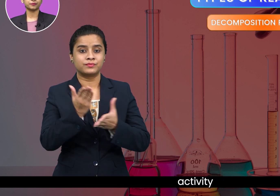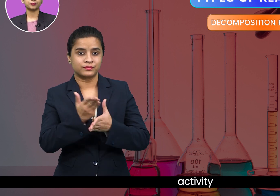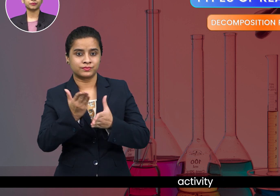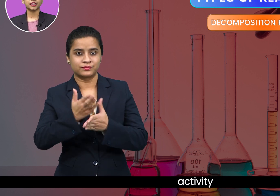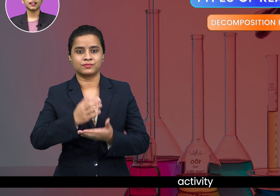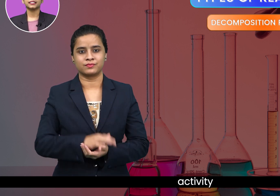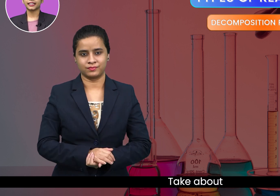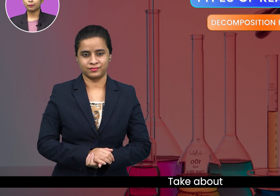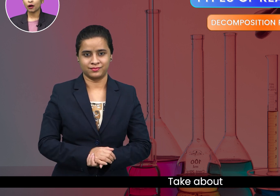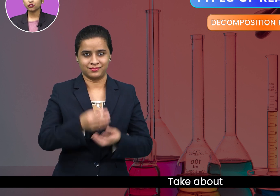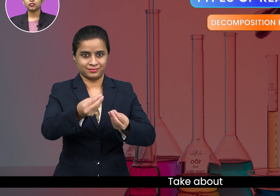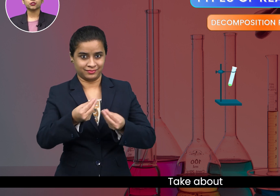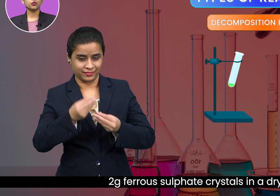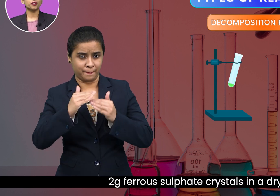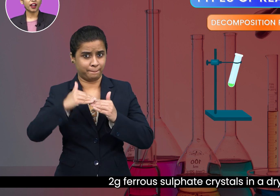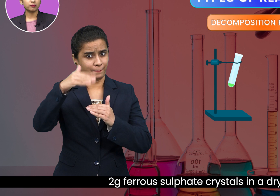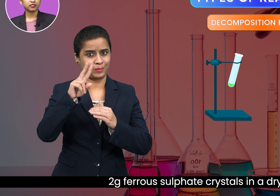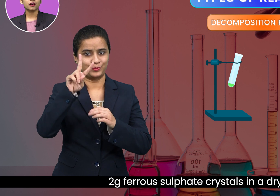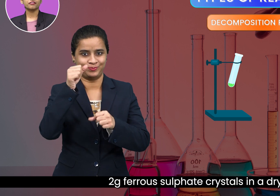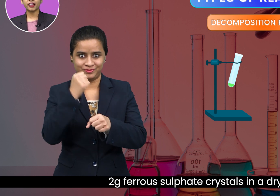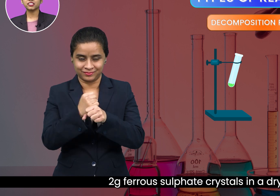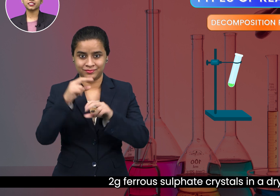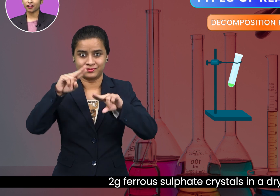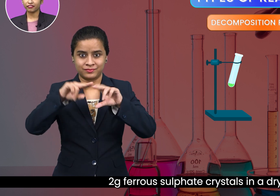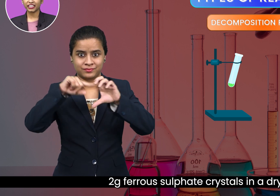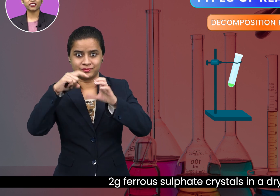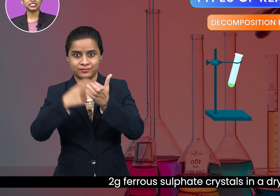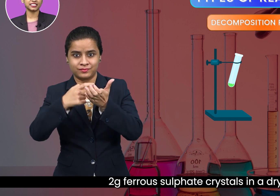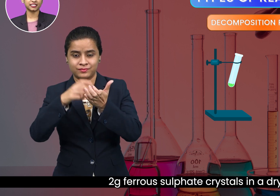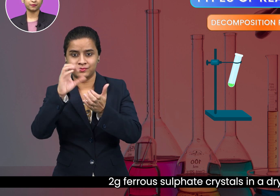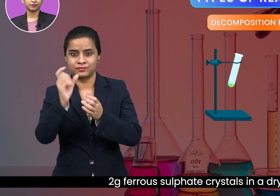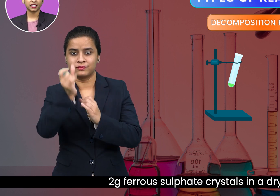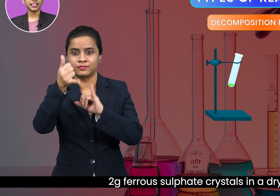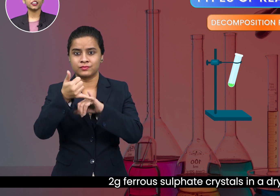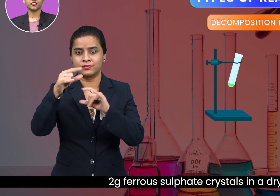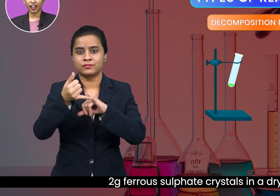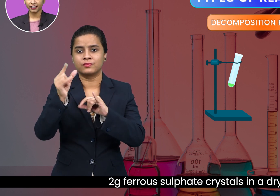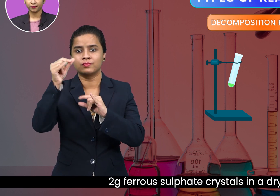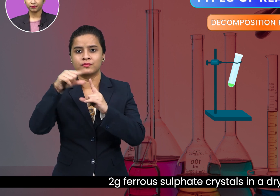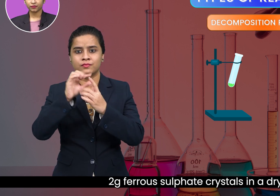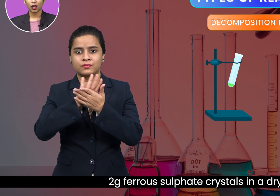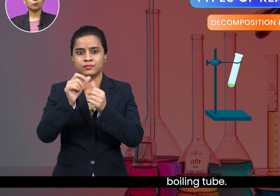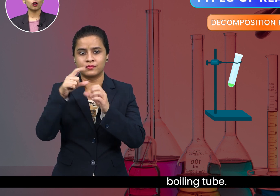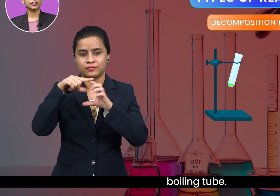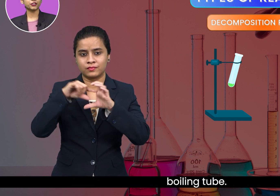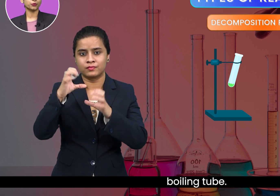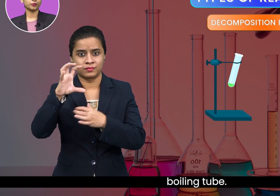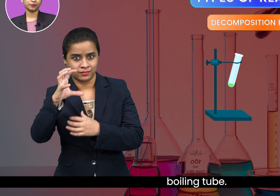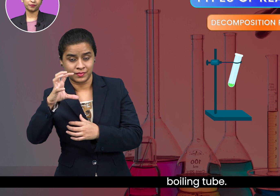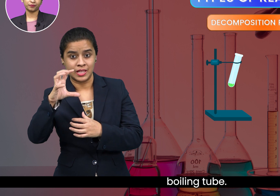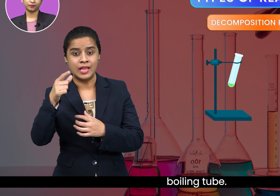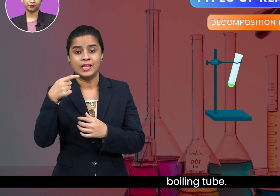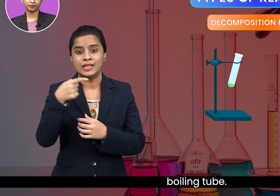Activity: take about 2 grams ferrous sulfate crystals in a dry boiling